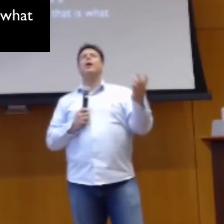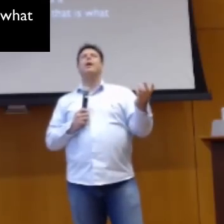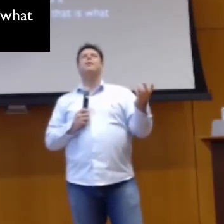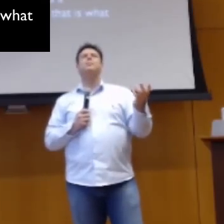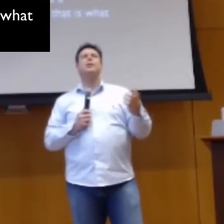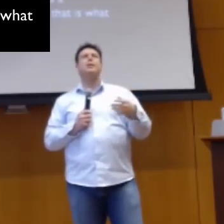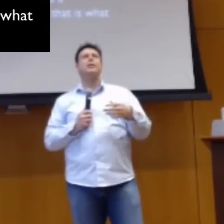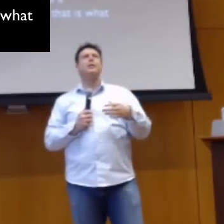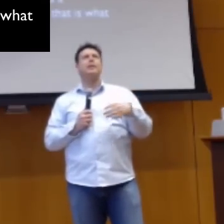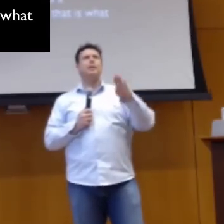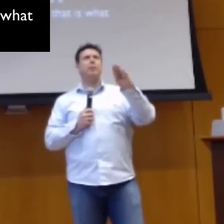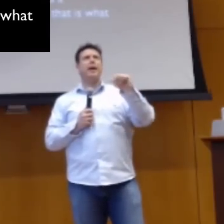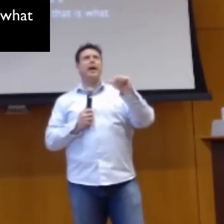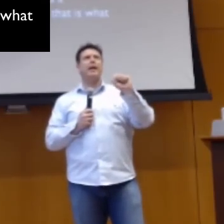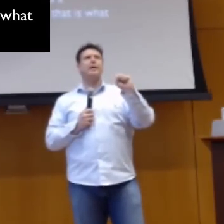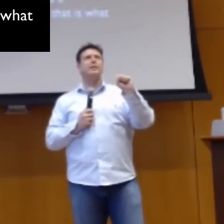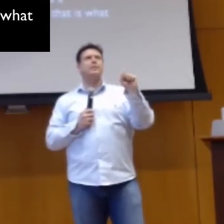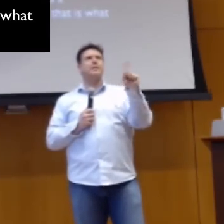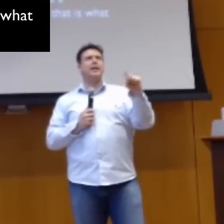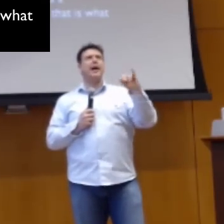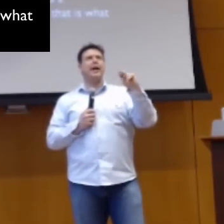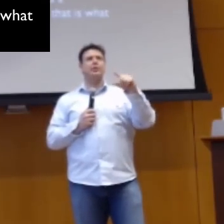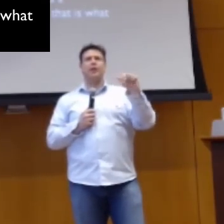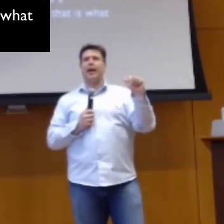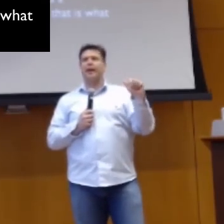B-A-Z-I-N-G-A.